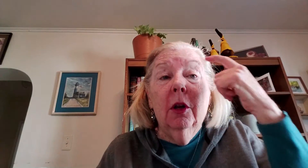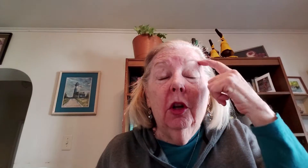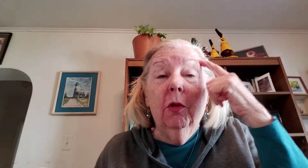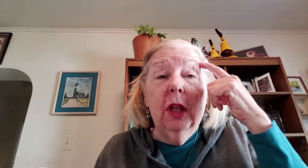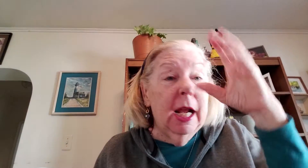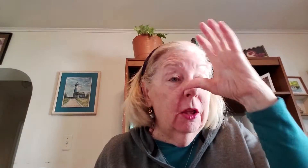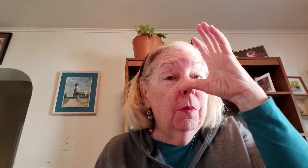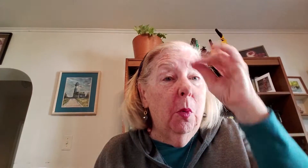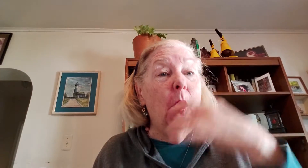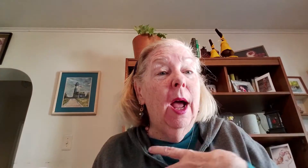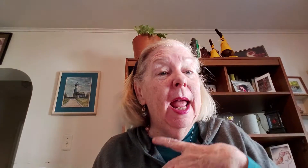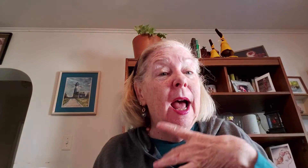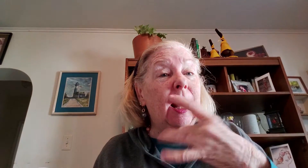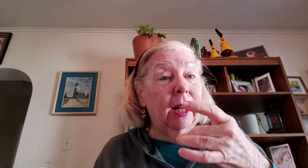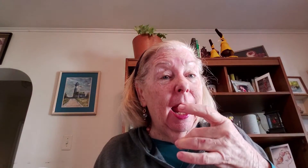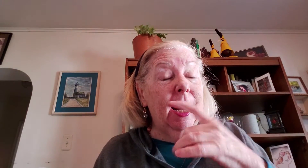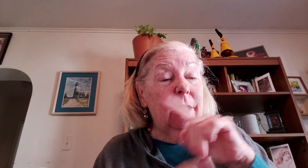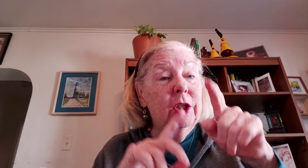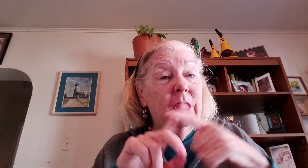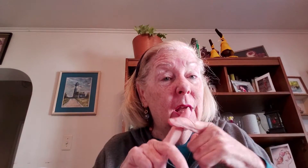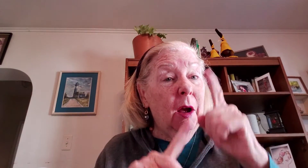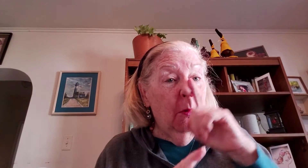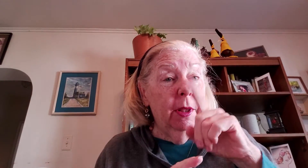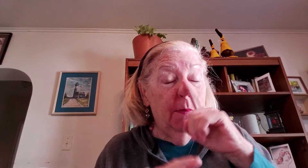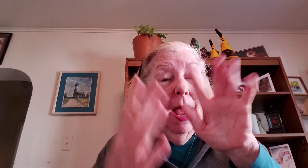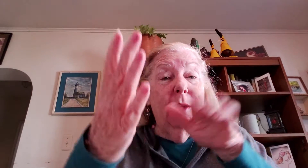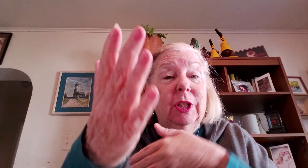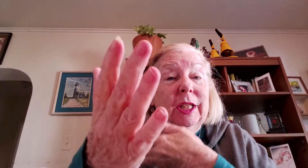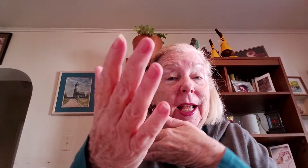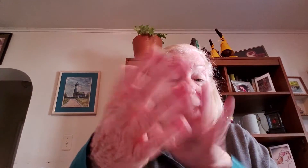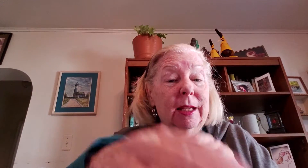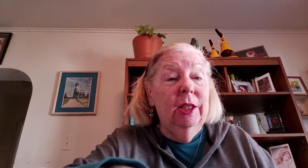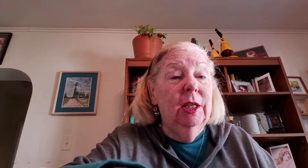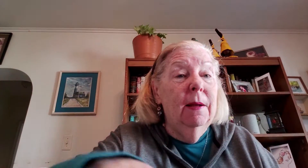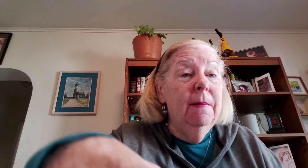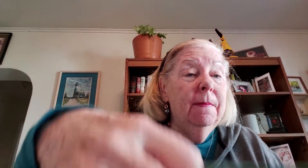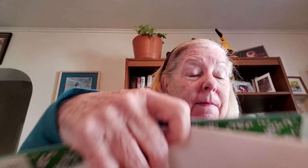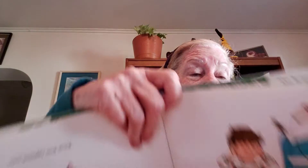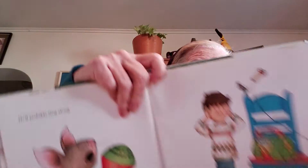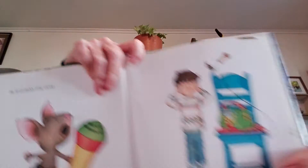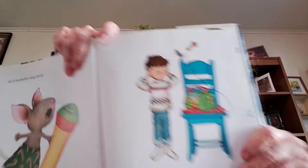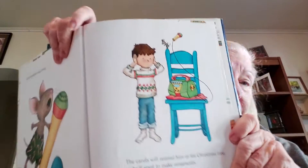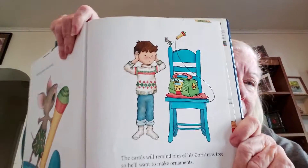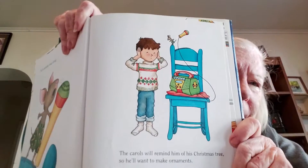Do you think the boy likes when the mouse sings?